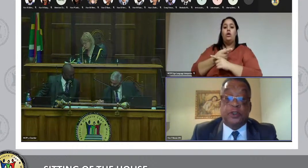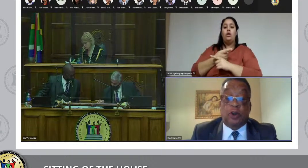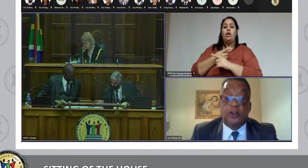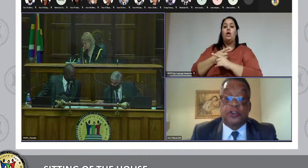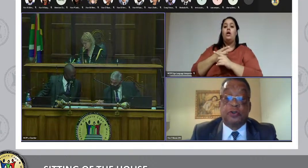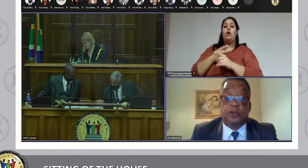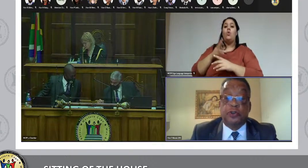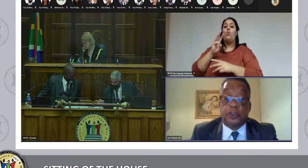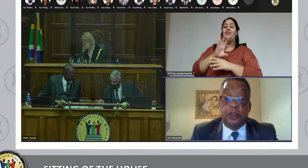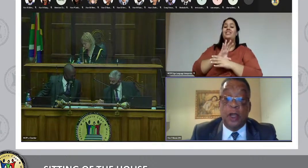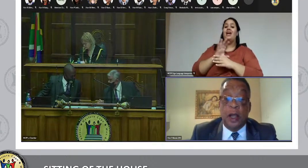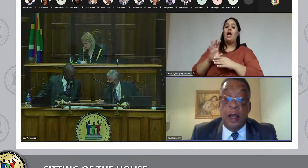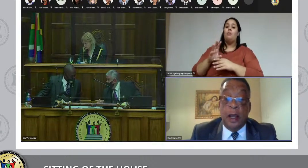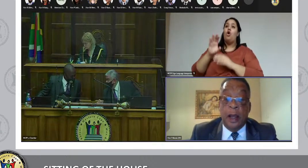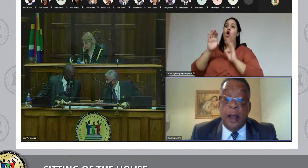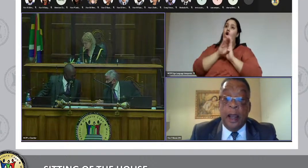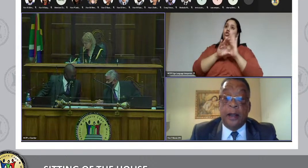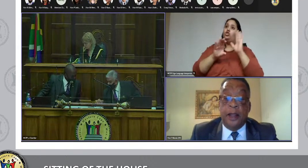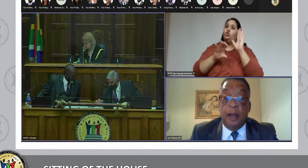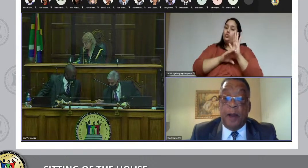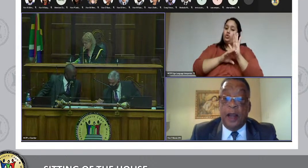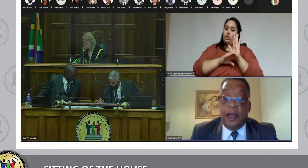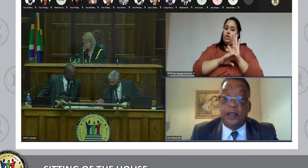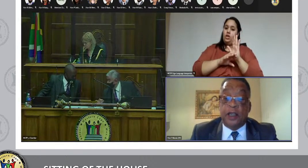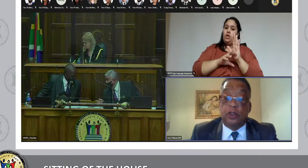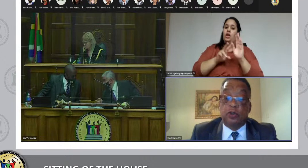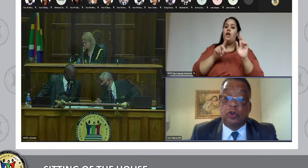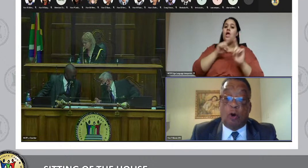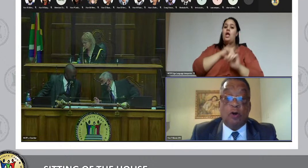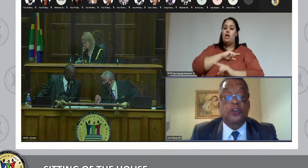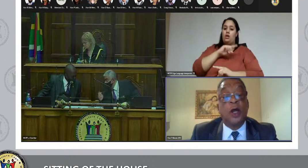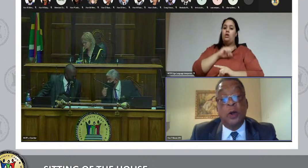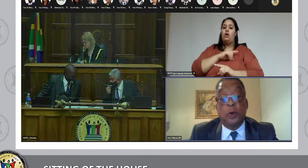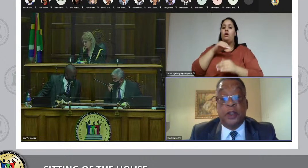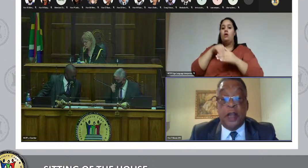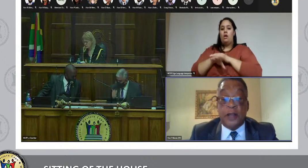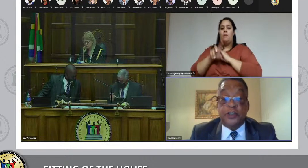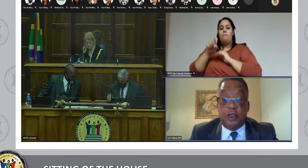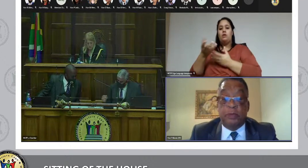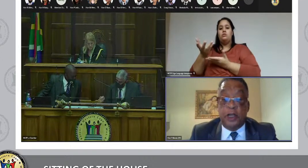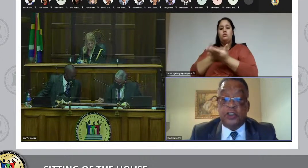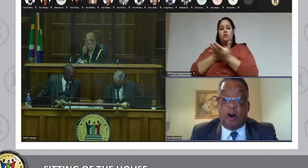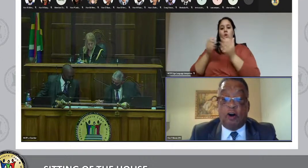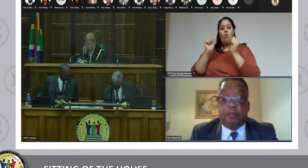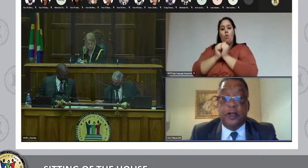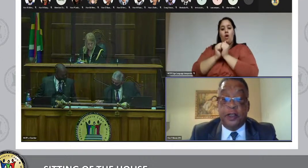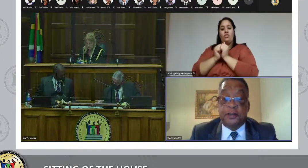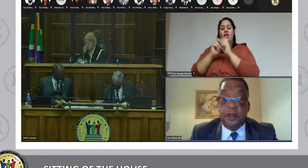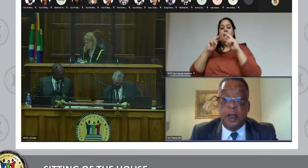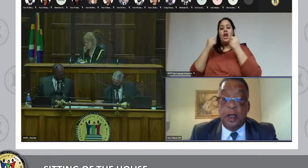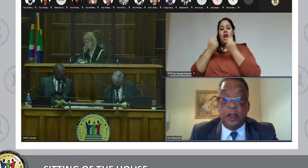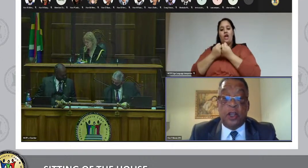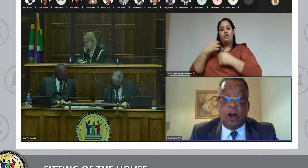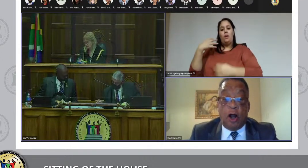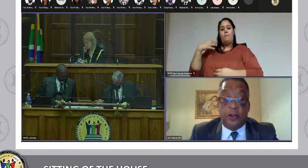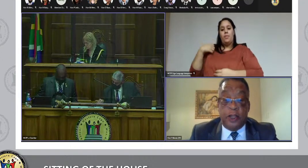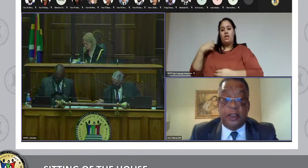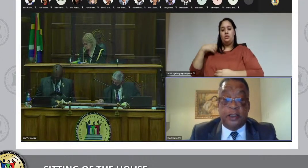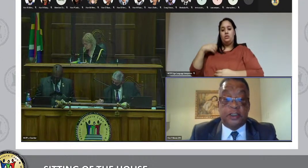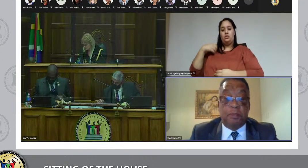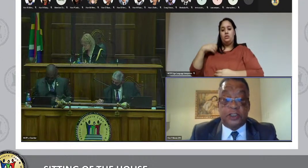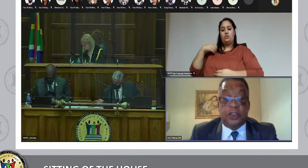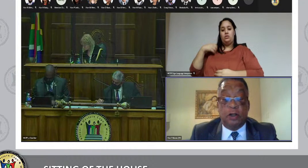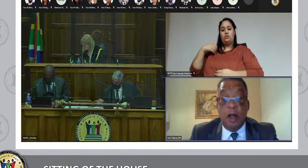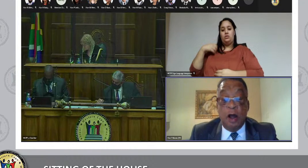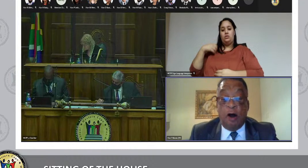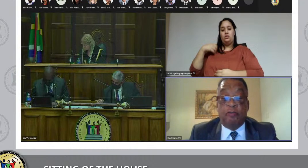Western Cape's Constitution, and thereby enter into talks with the National Minister of Police regarding